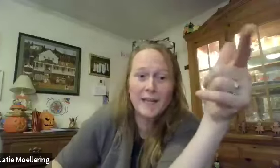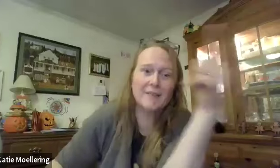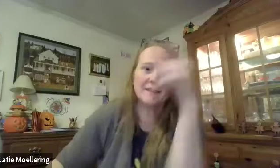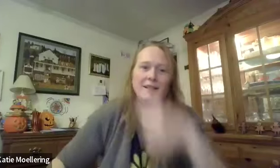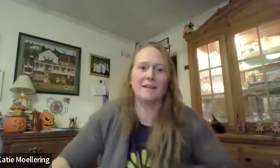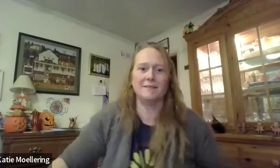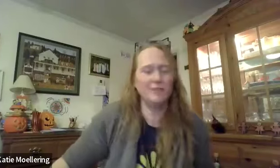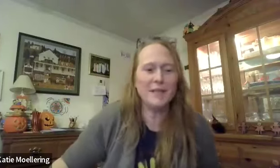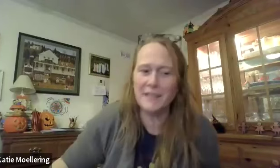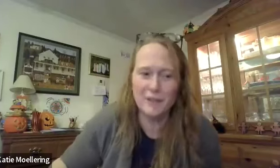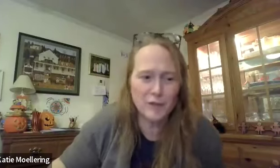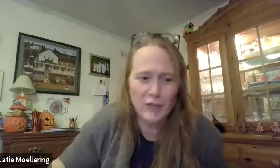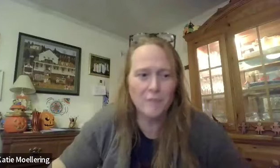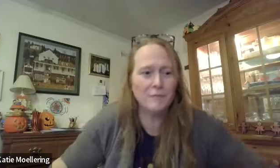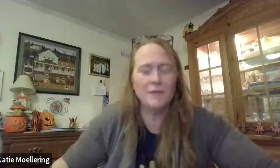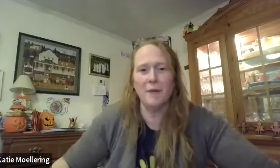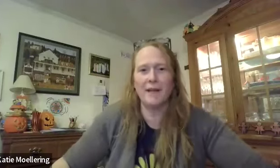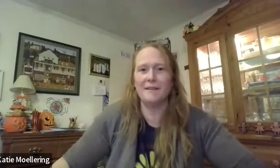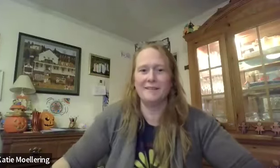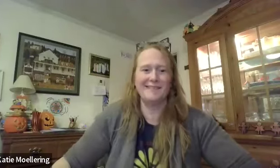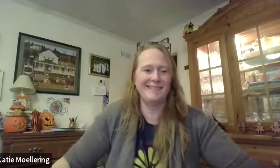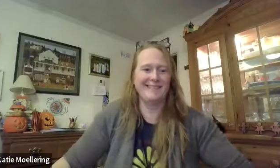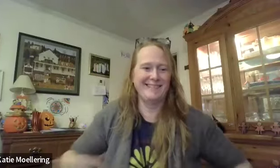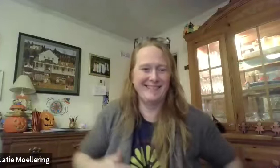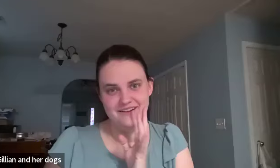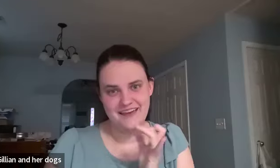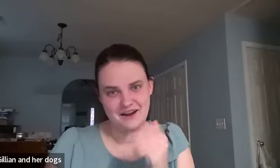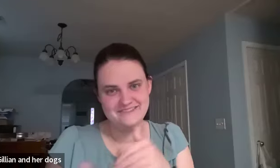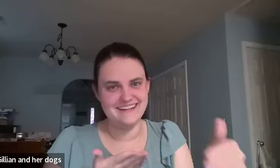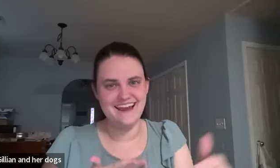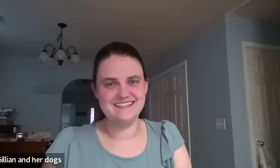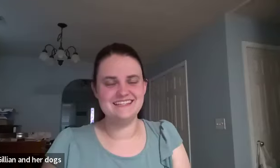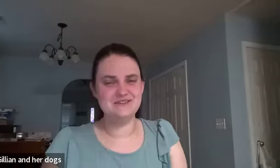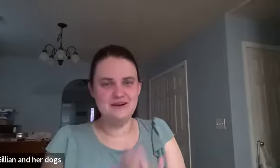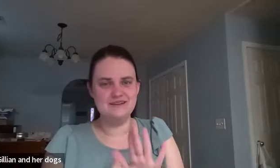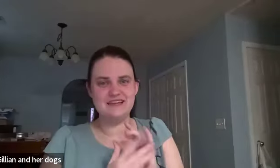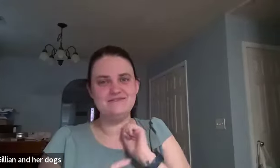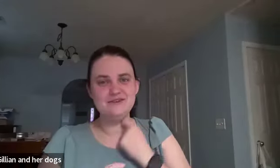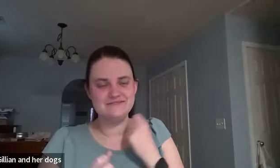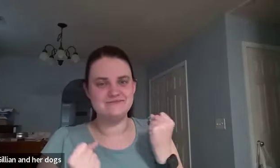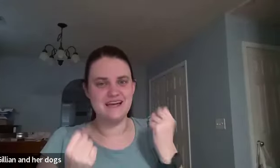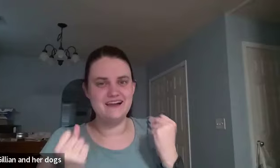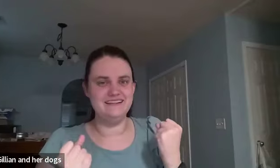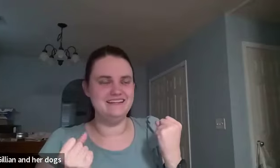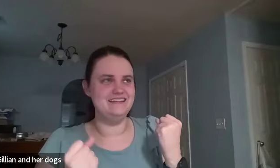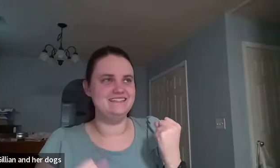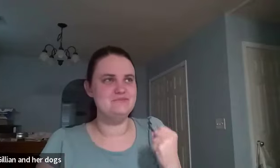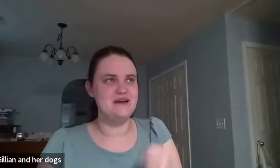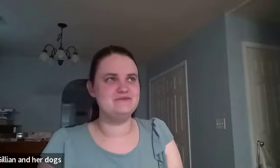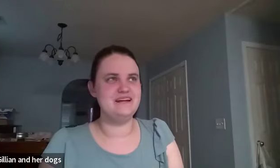right. Yeah. okay, good. Do not doubt yourself. You're right. I don't talk that often, guys. At school, it's like full silent. And sometimes when